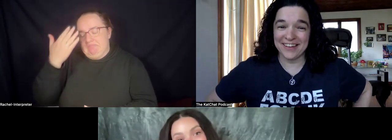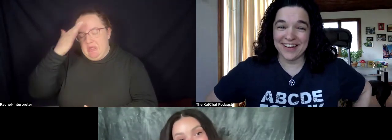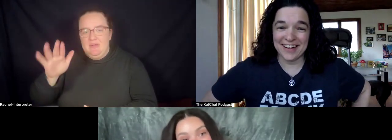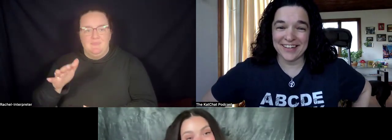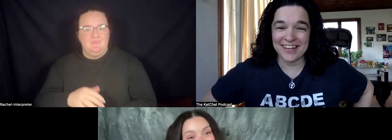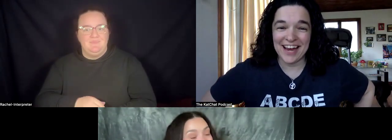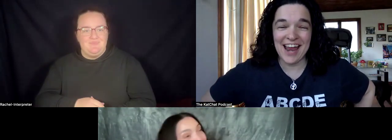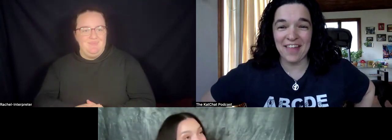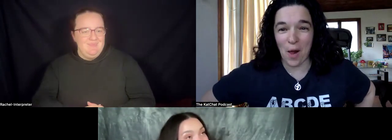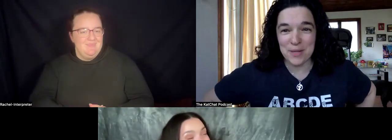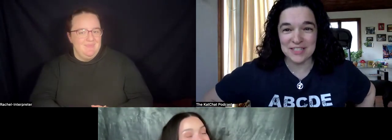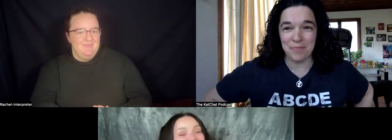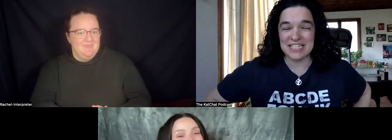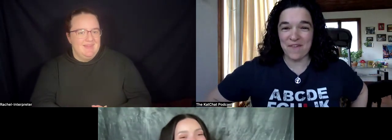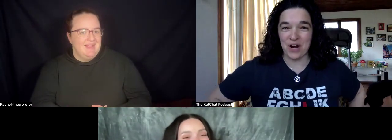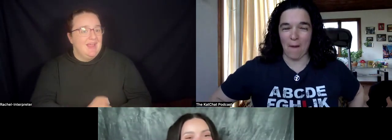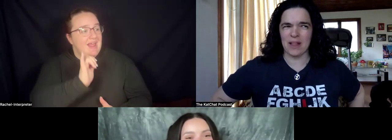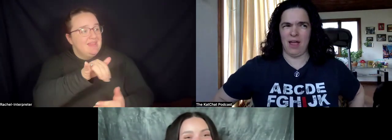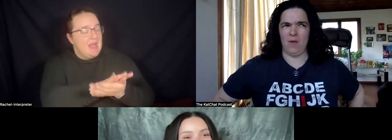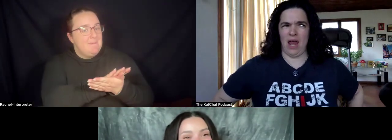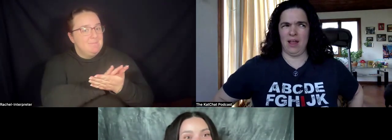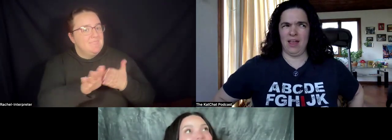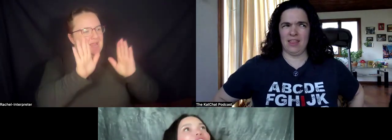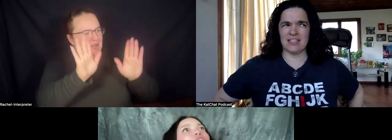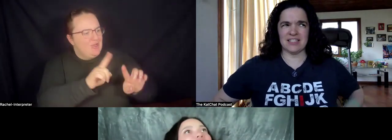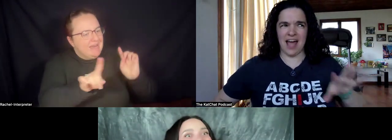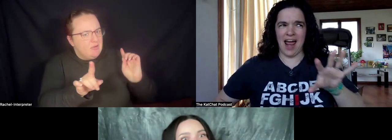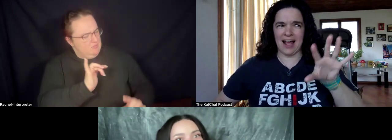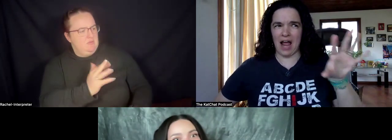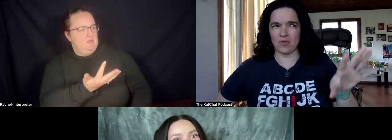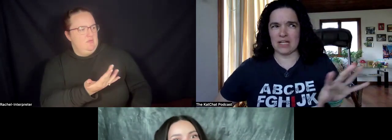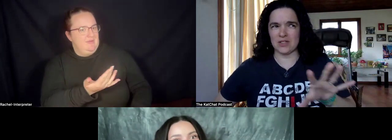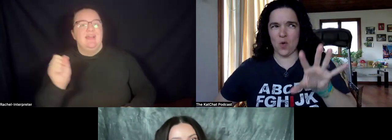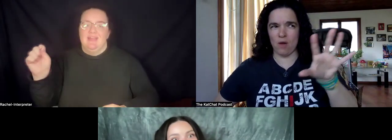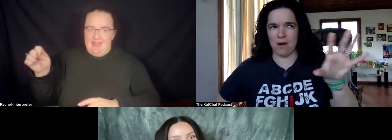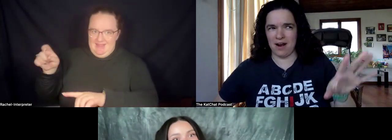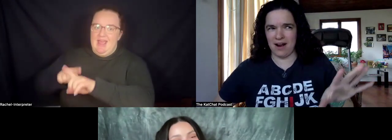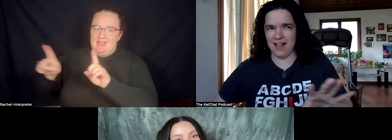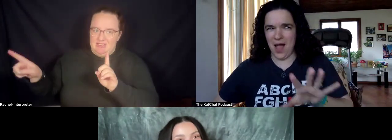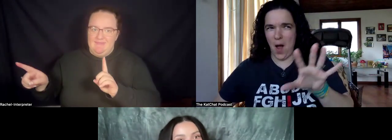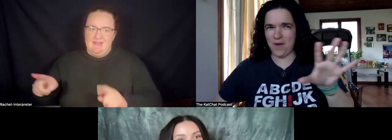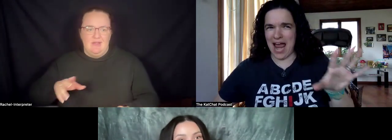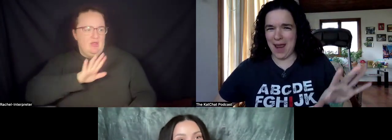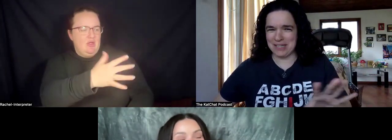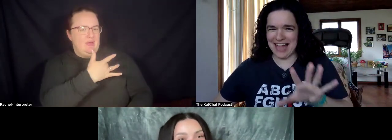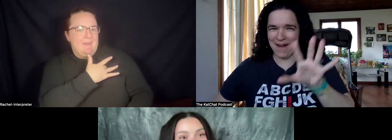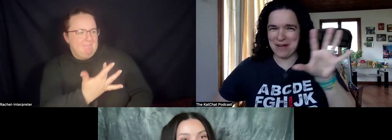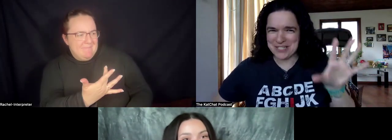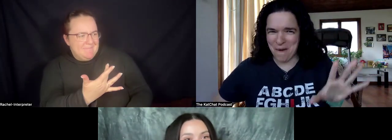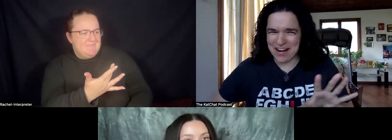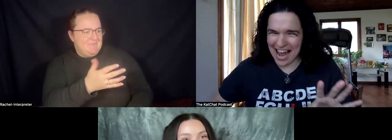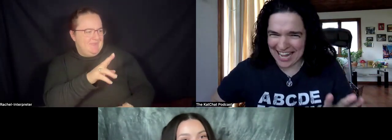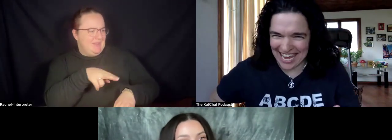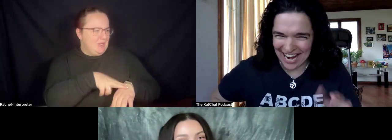Amazon or something. That would be yeah, that great. would be something different. But I'd be like, "Man, this so is not different. Kathryn, Norma. Okay, but like,